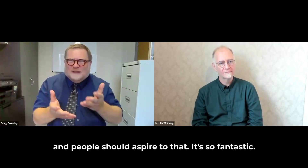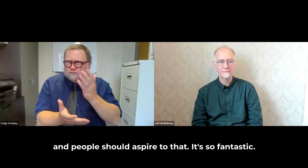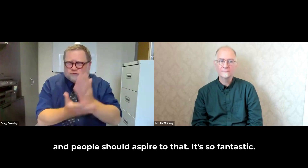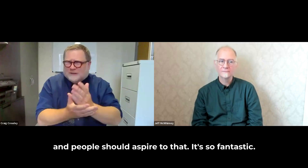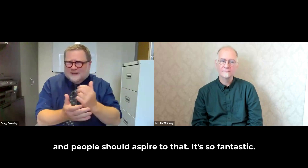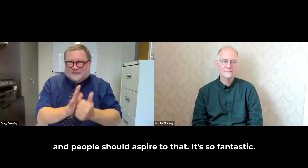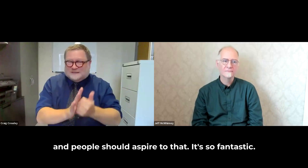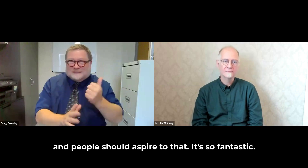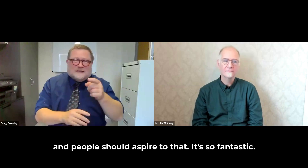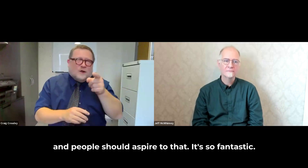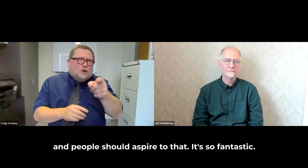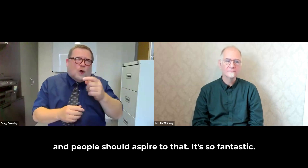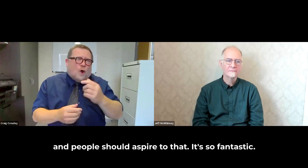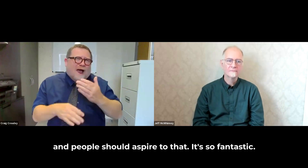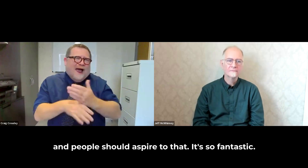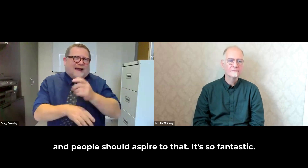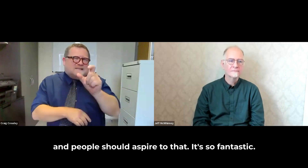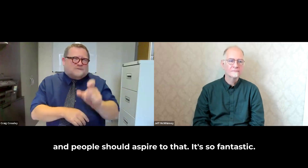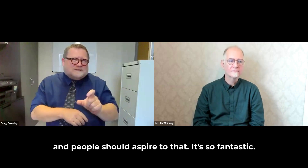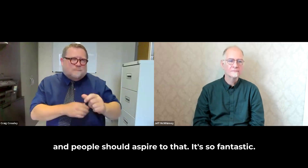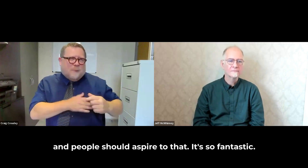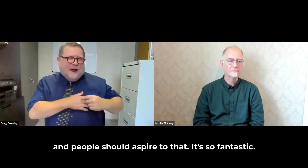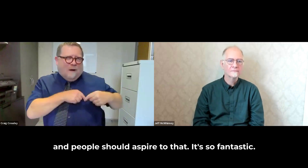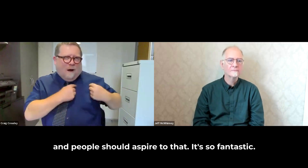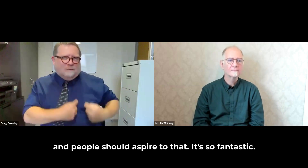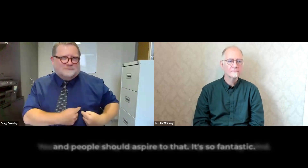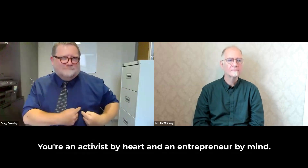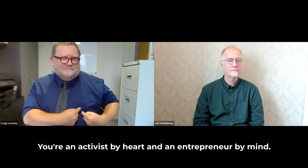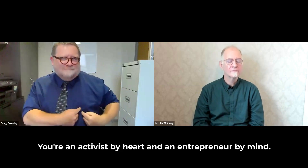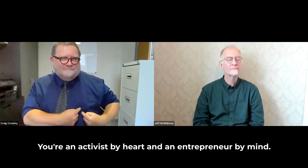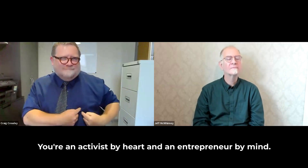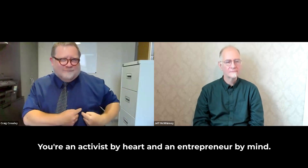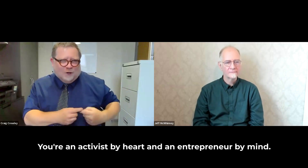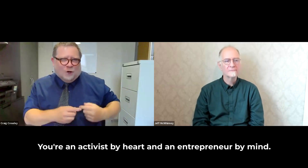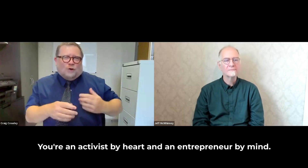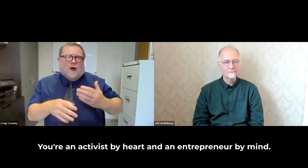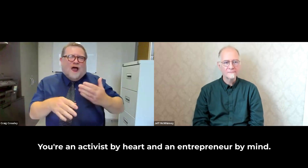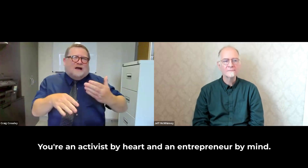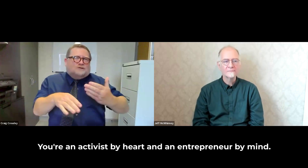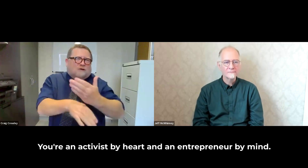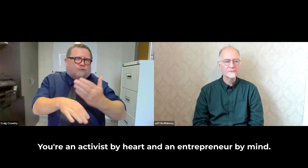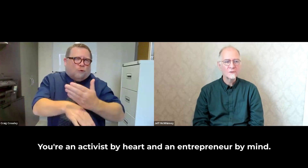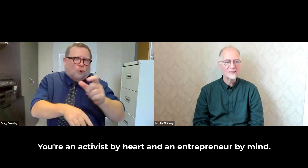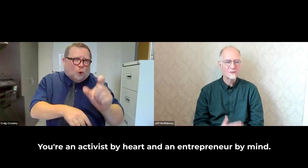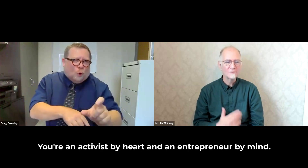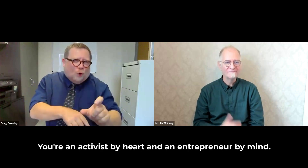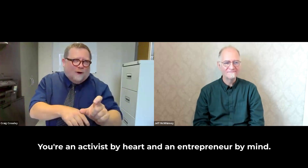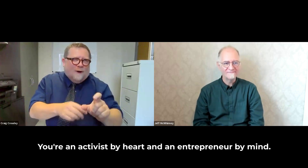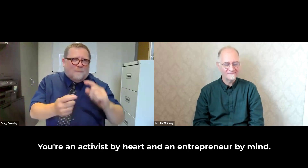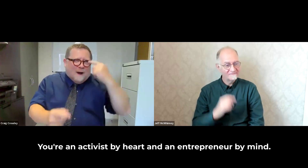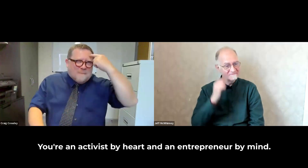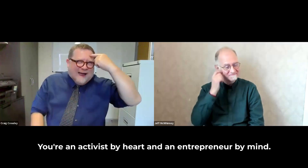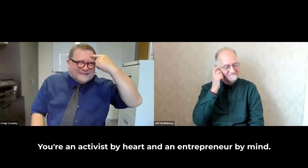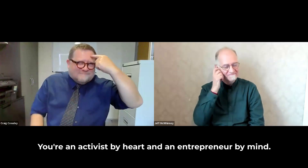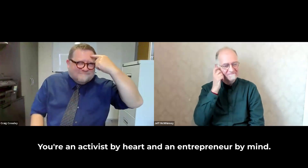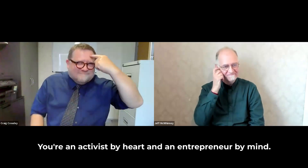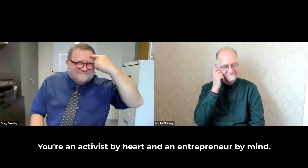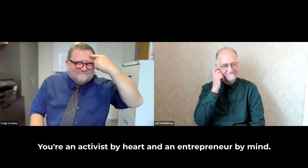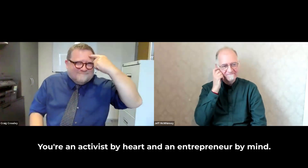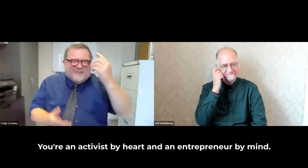people should aspire to that. It's so fantastic. You're an activist by heart and